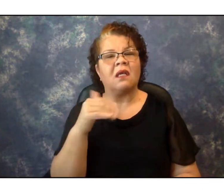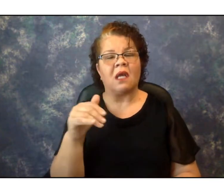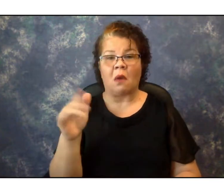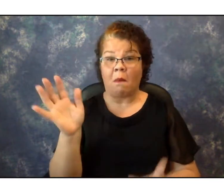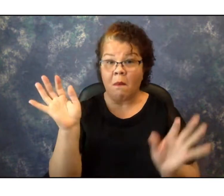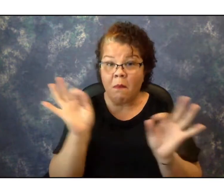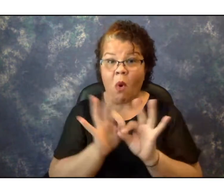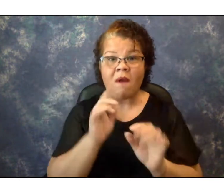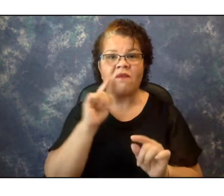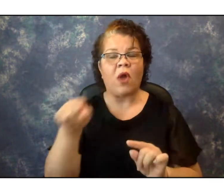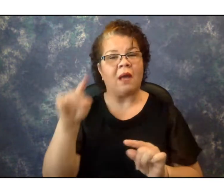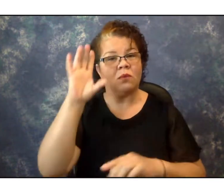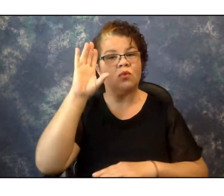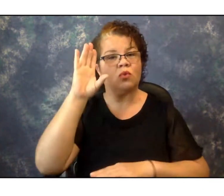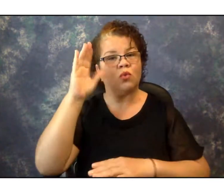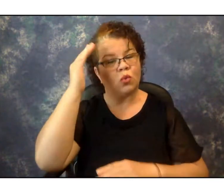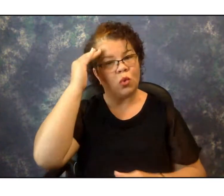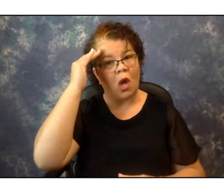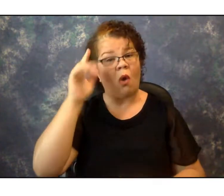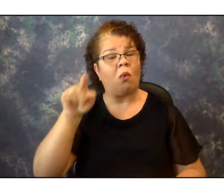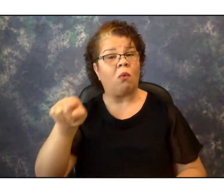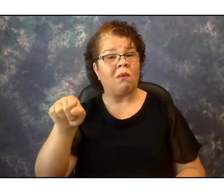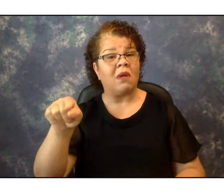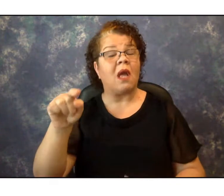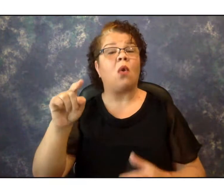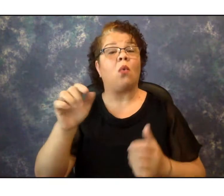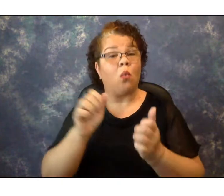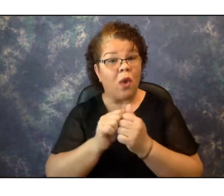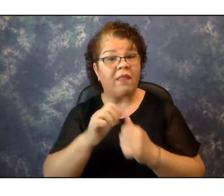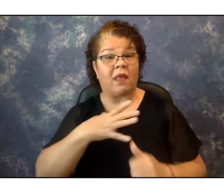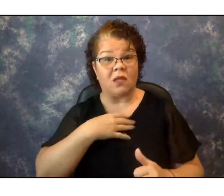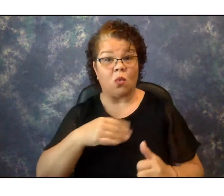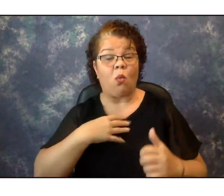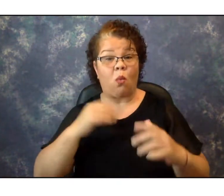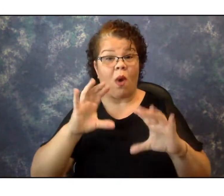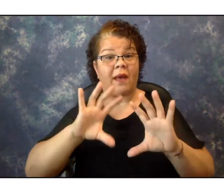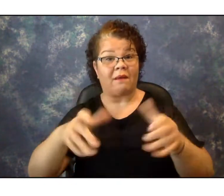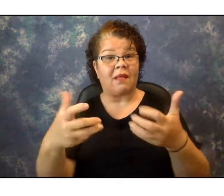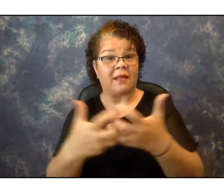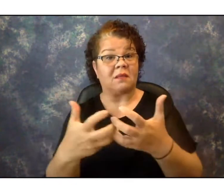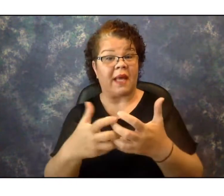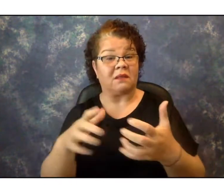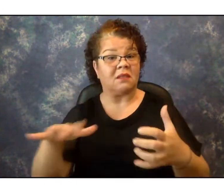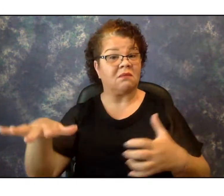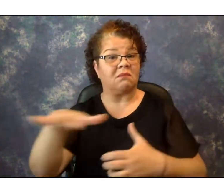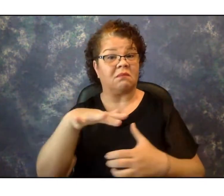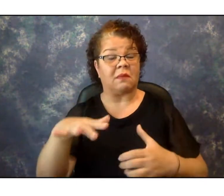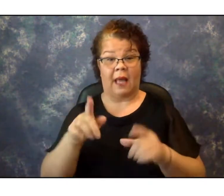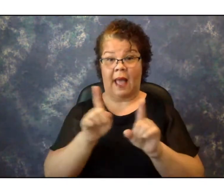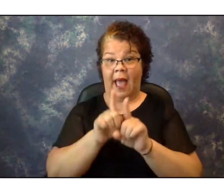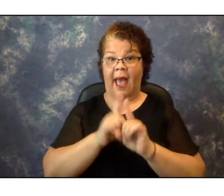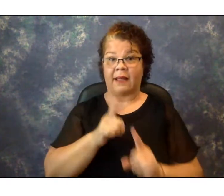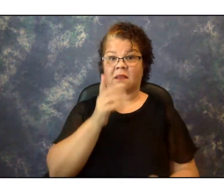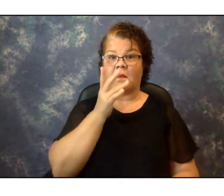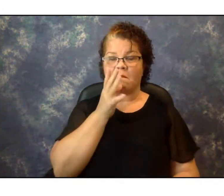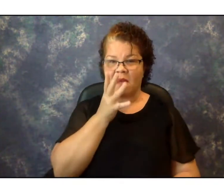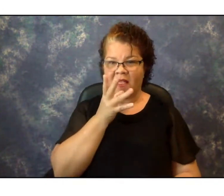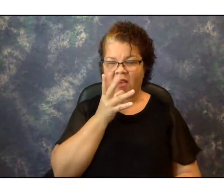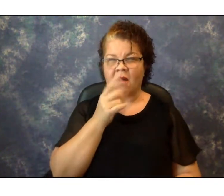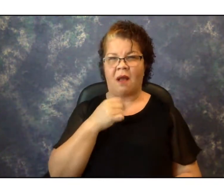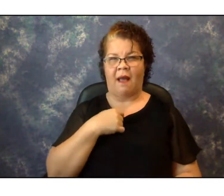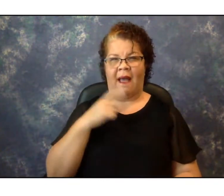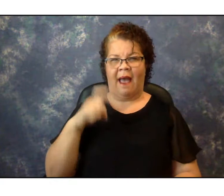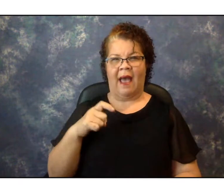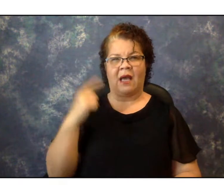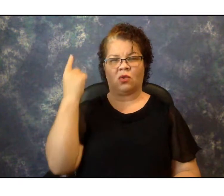with his white classmates. And so as a mother, I had to think about the questions that